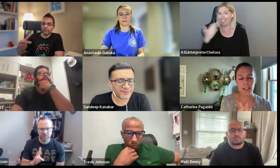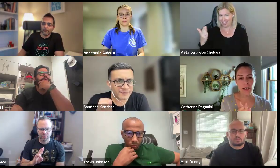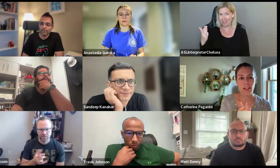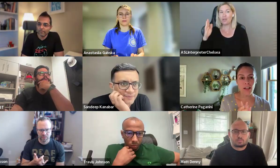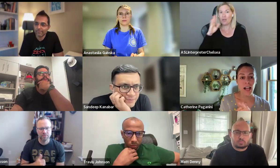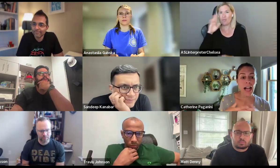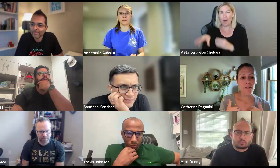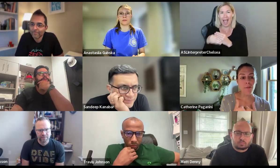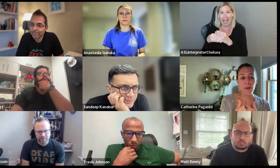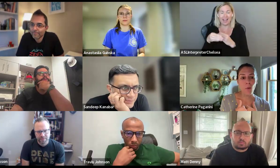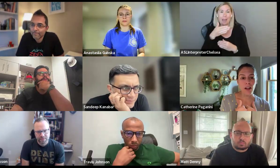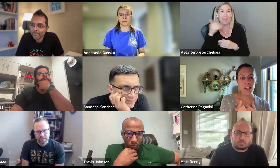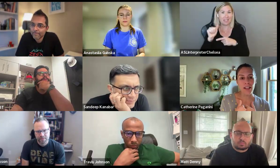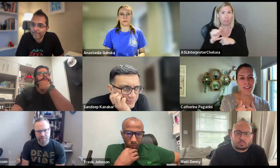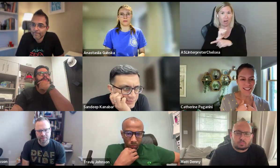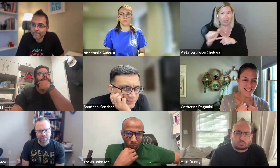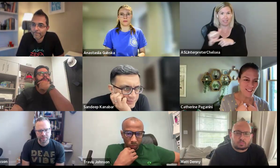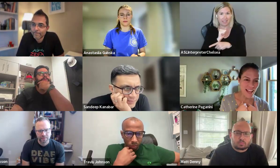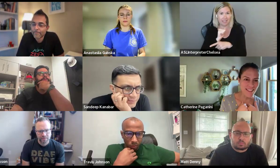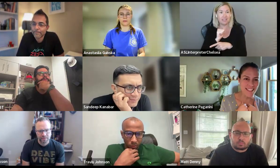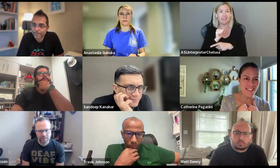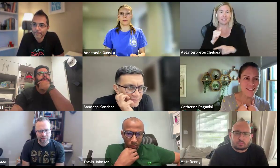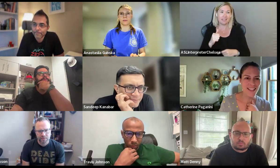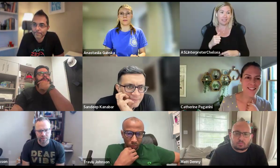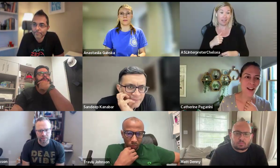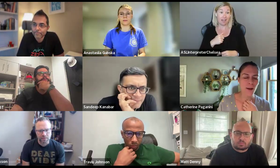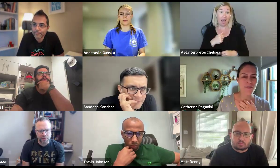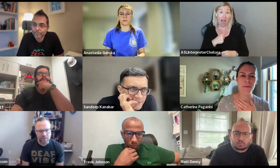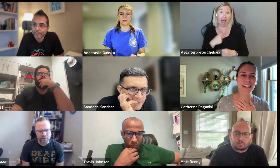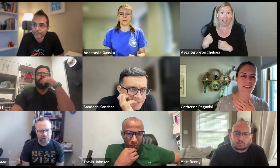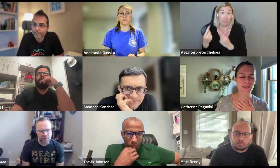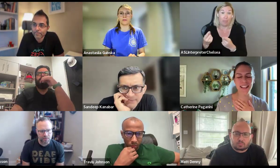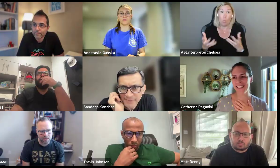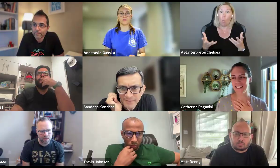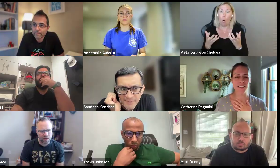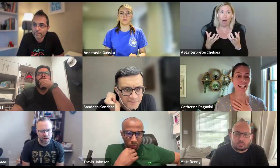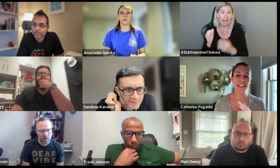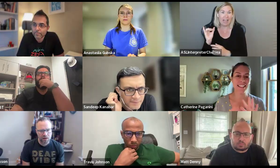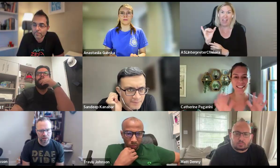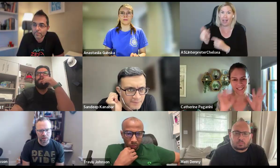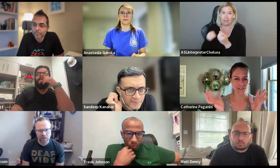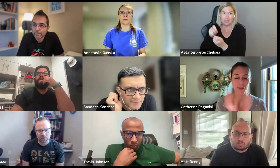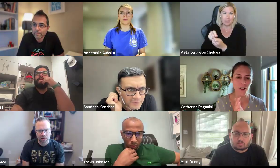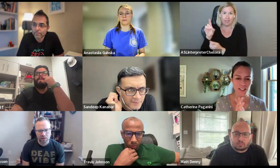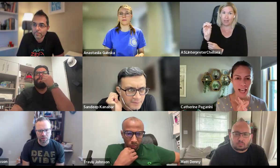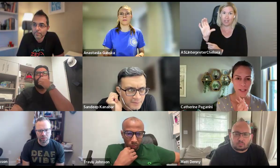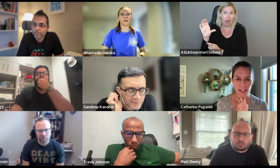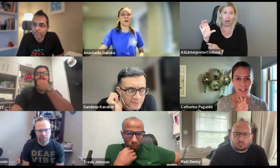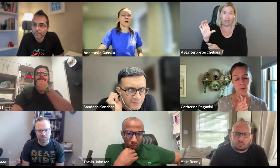Actually, I've been wanting to have this doc done like for a long time because I think it's